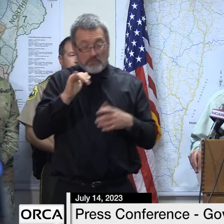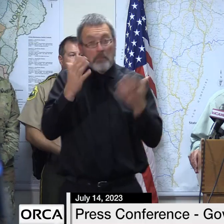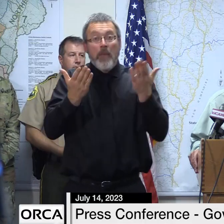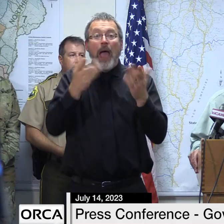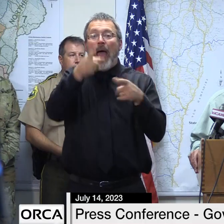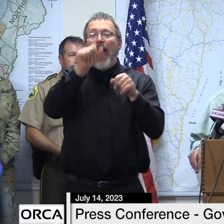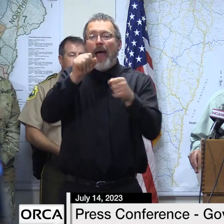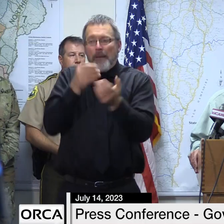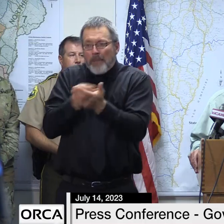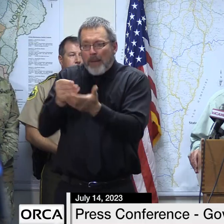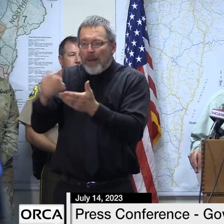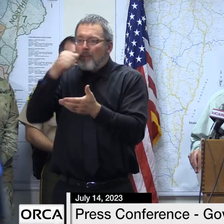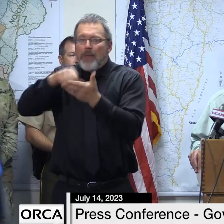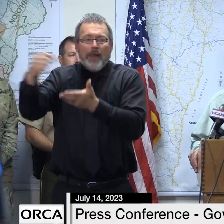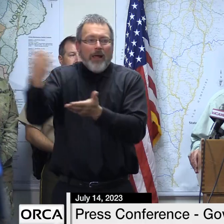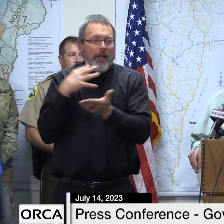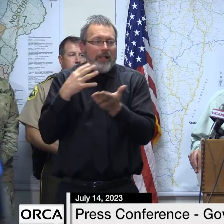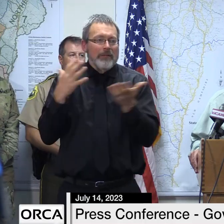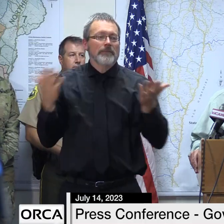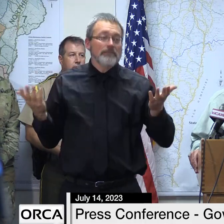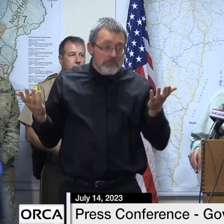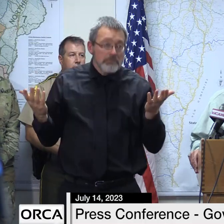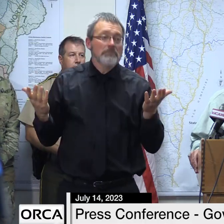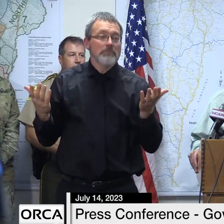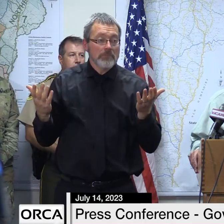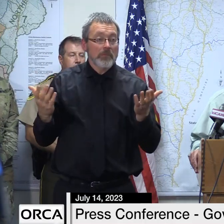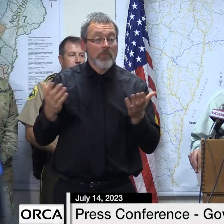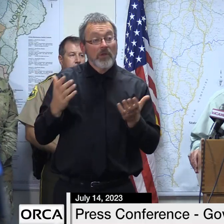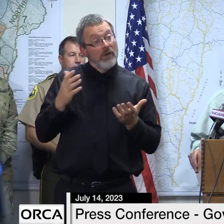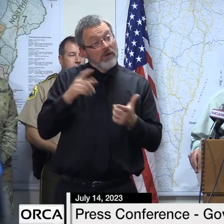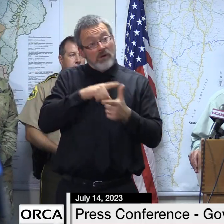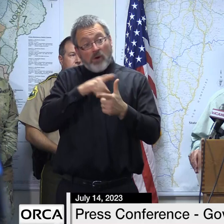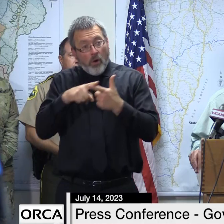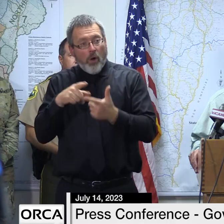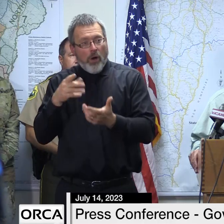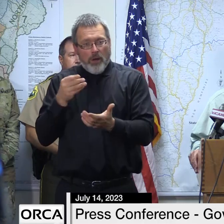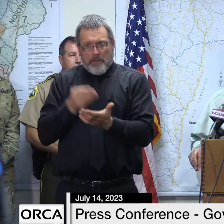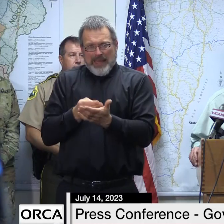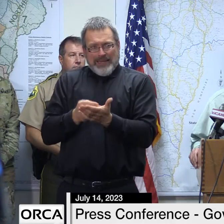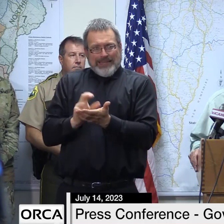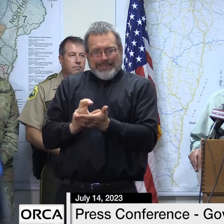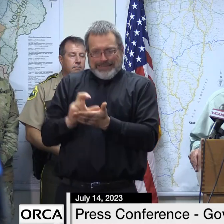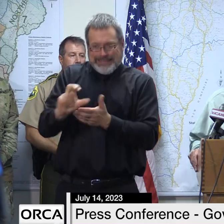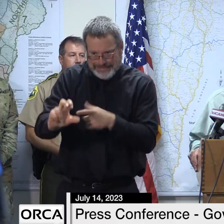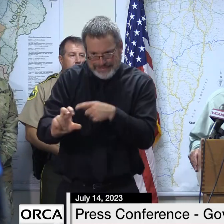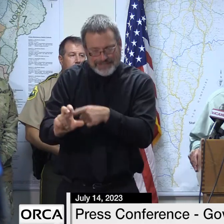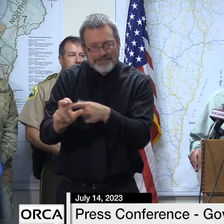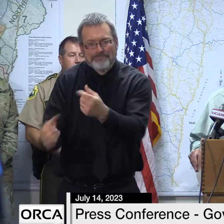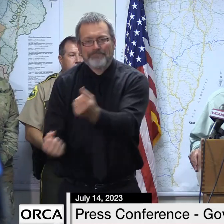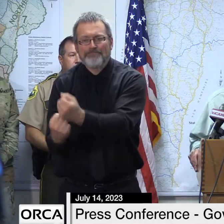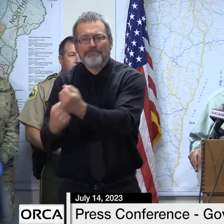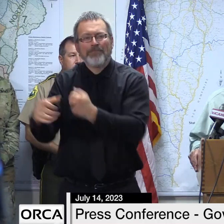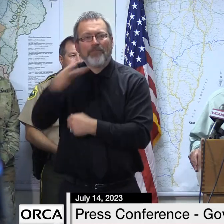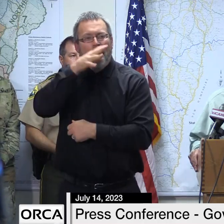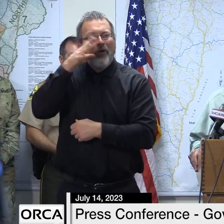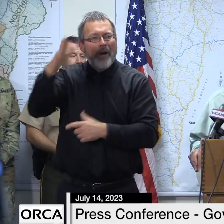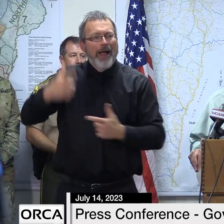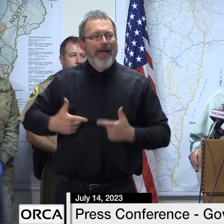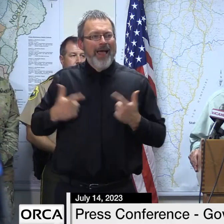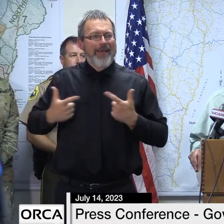Or maybe you can donate to a fund that's focused on farmers. There are many. Farmers are